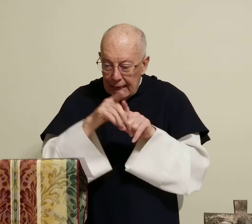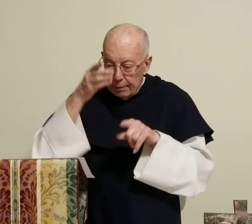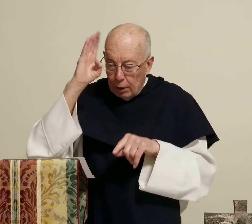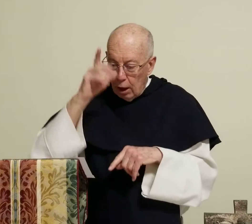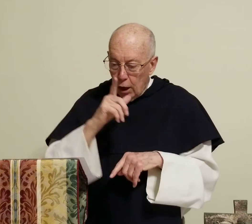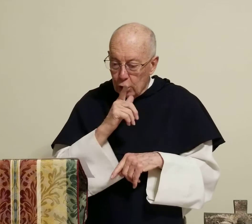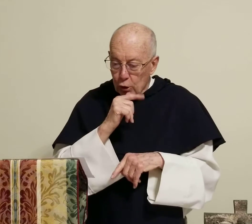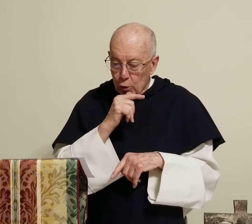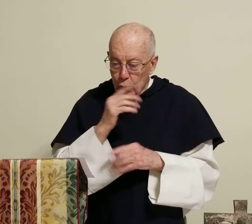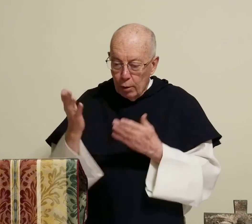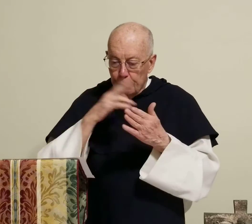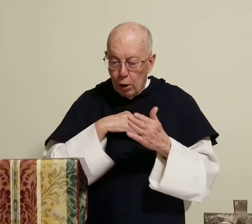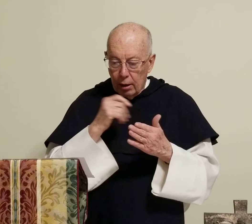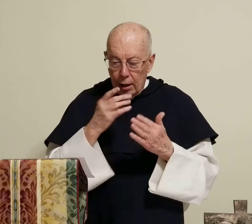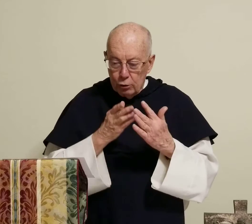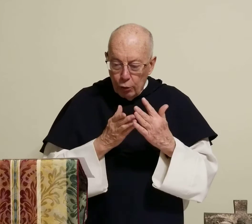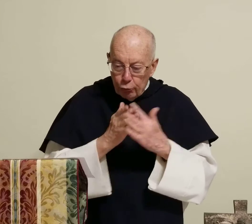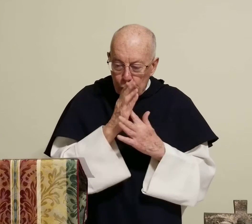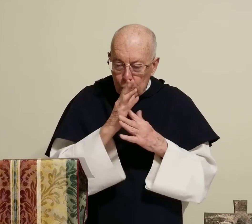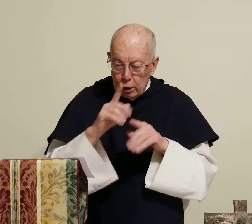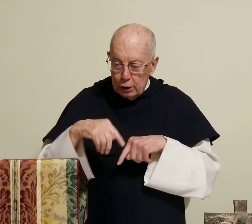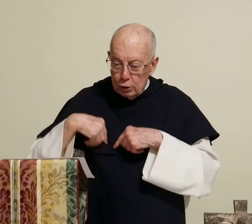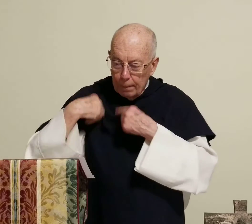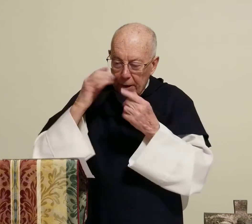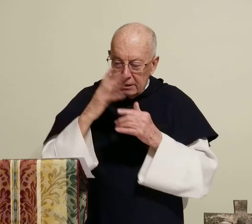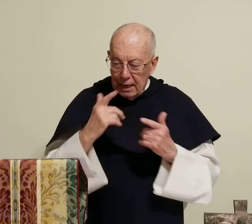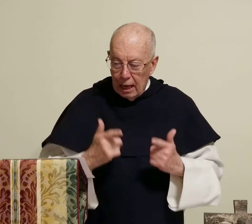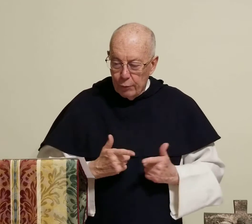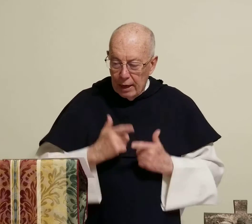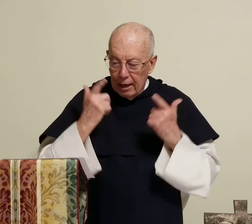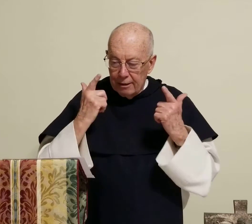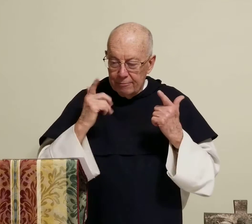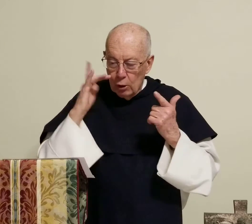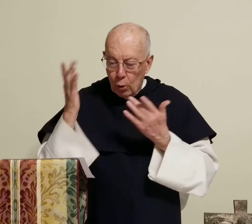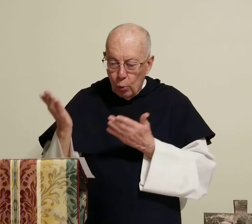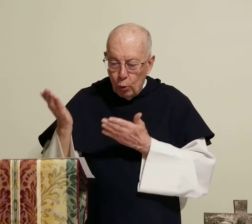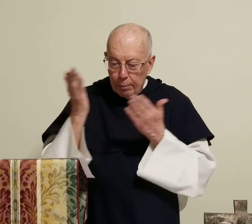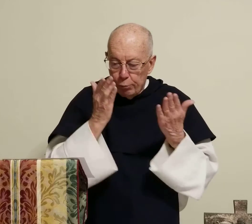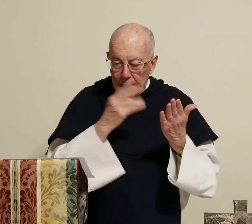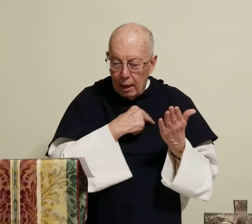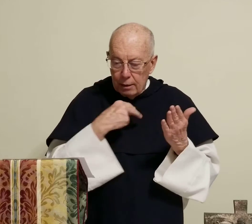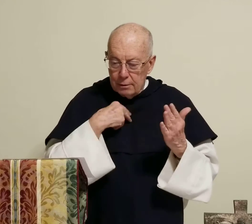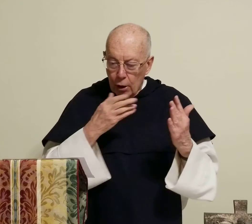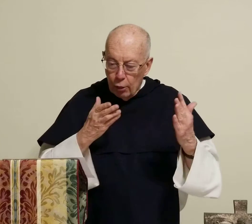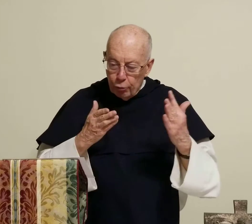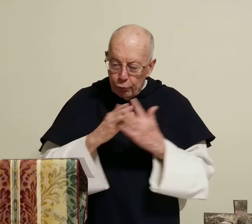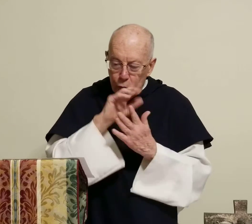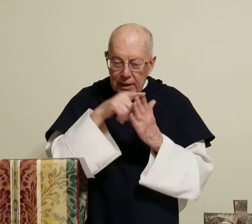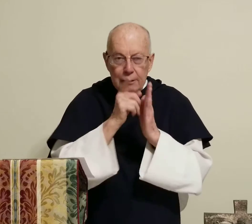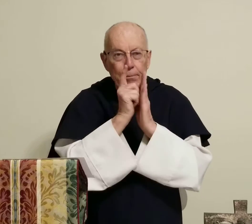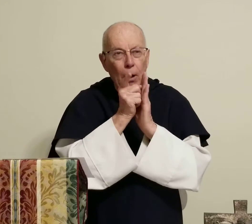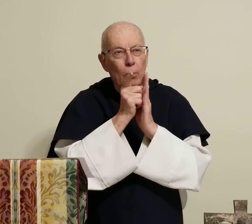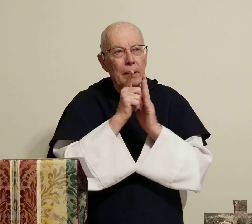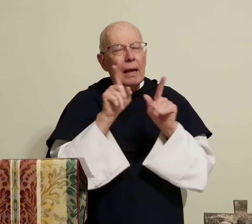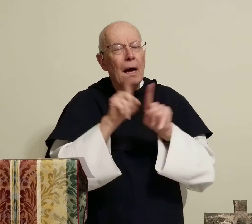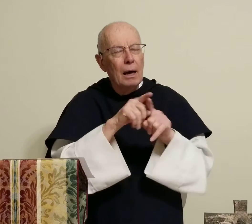same God who brought us through so much of our life will bring us through the moment